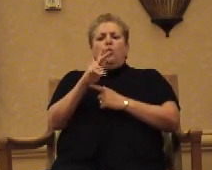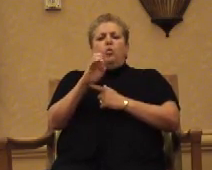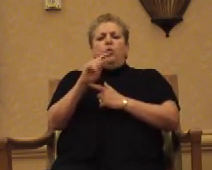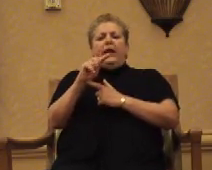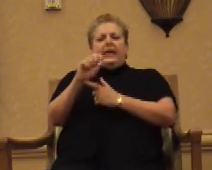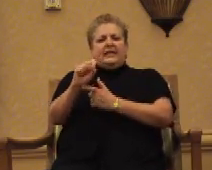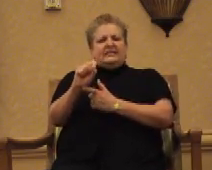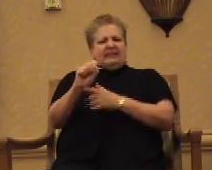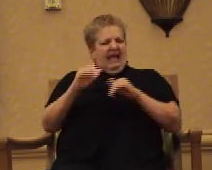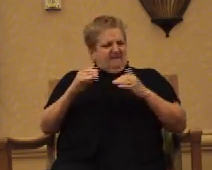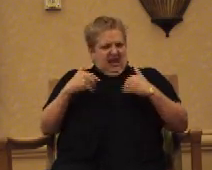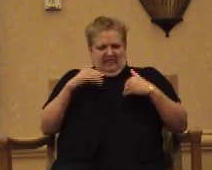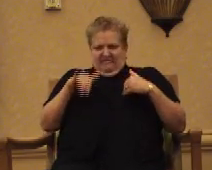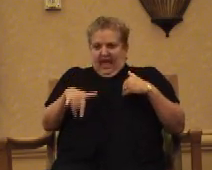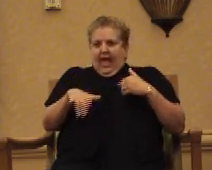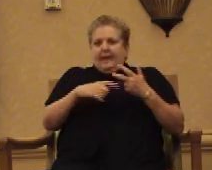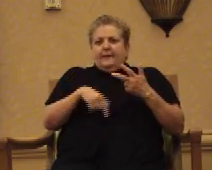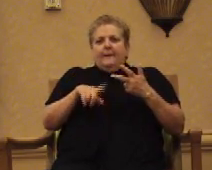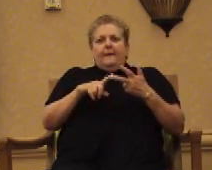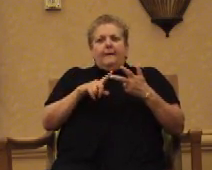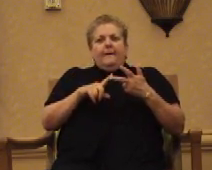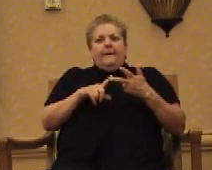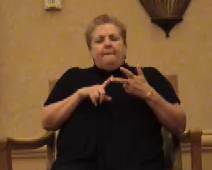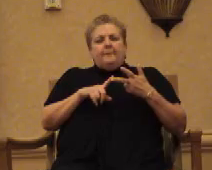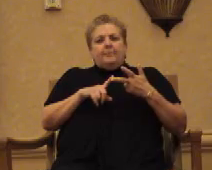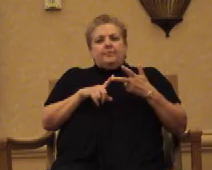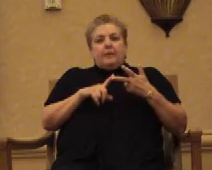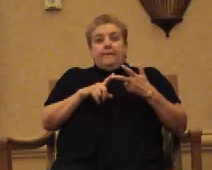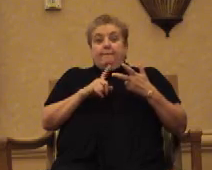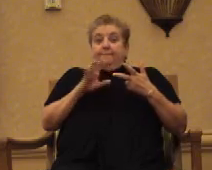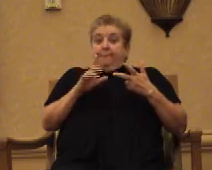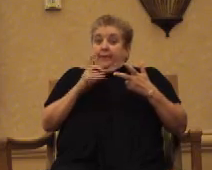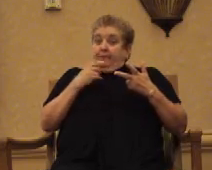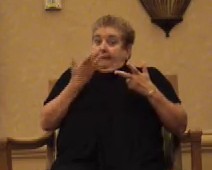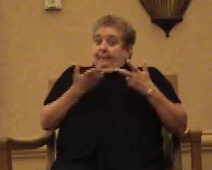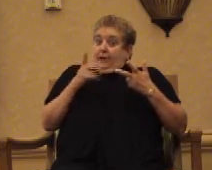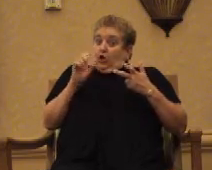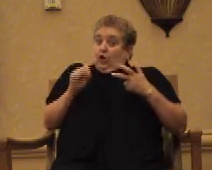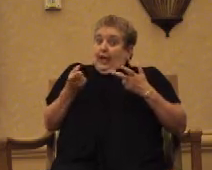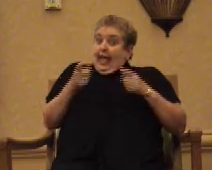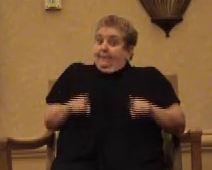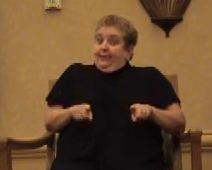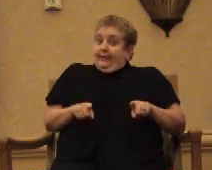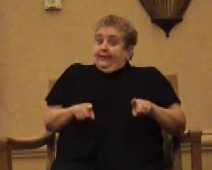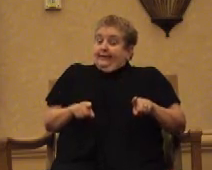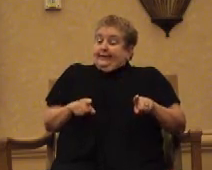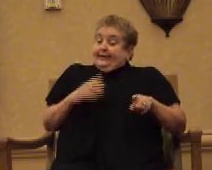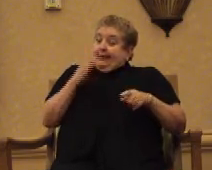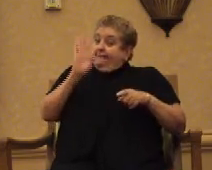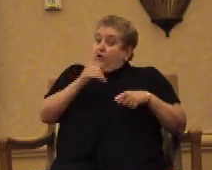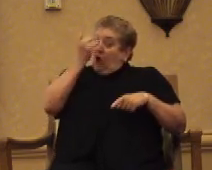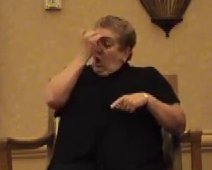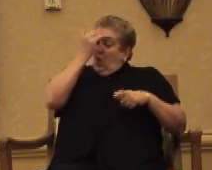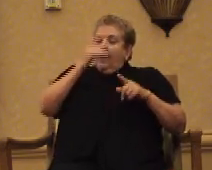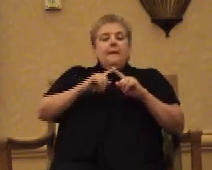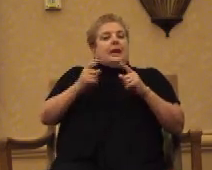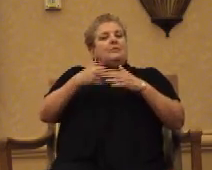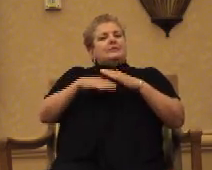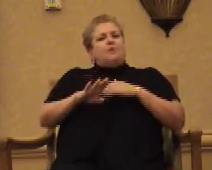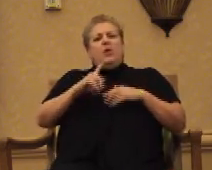yet. And I do want to say yet. It's still on the table. I haven't taken it off. But I was born a nervous little kid. I was